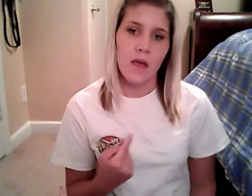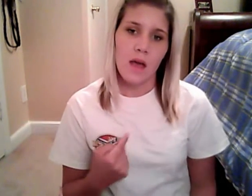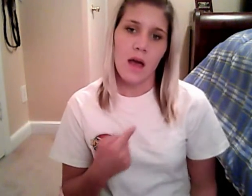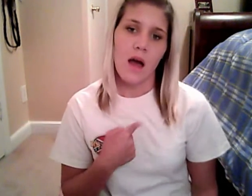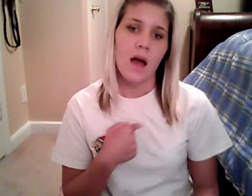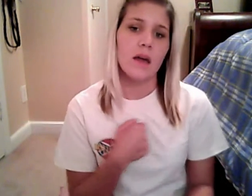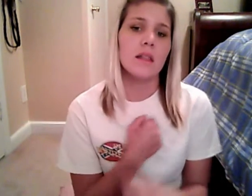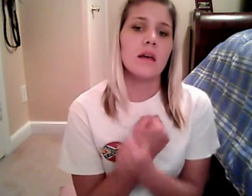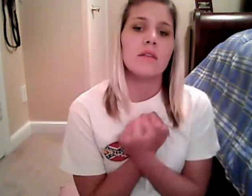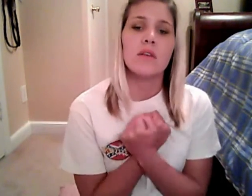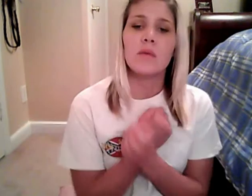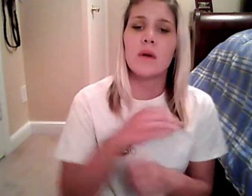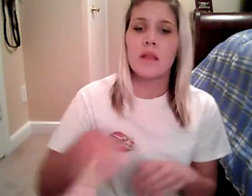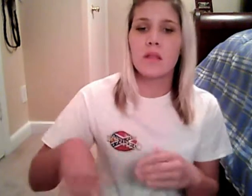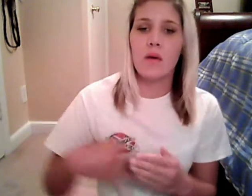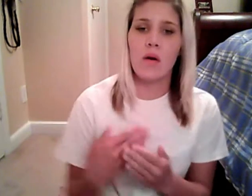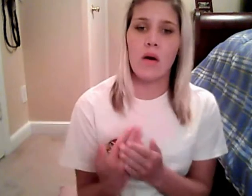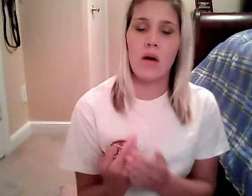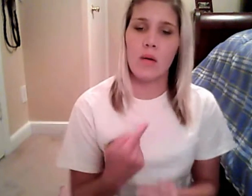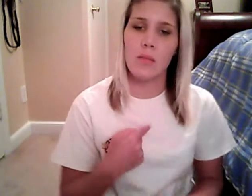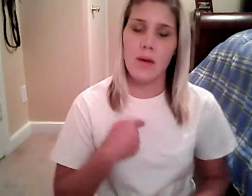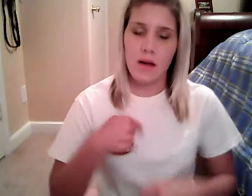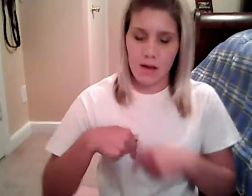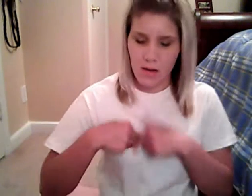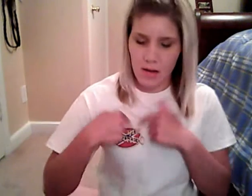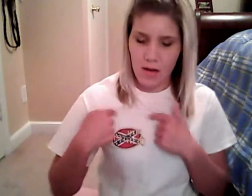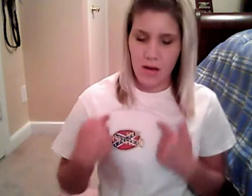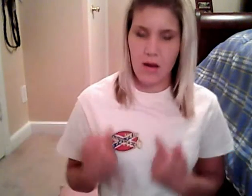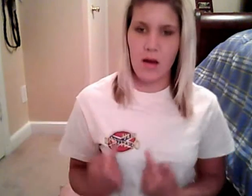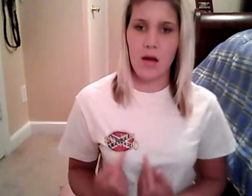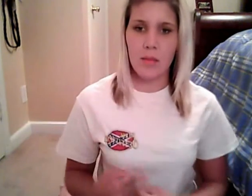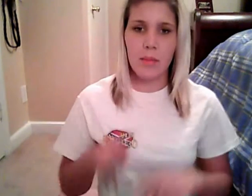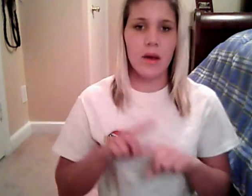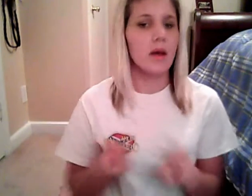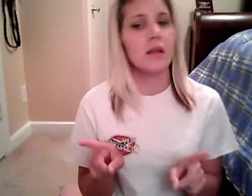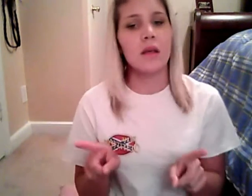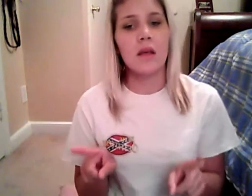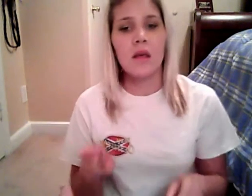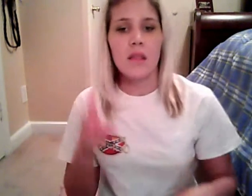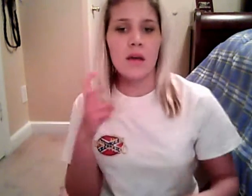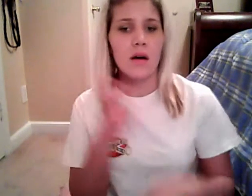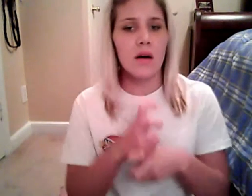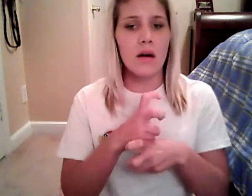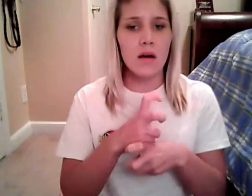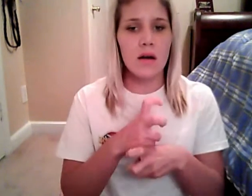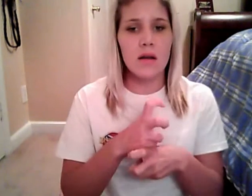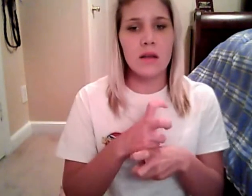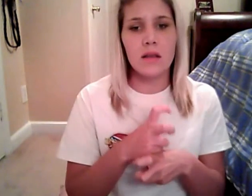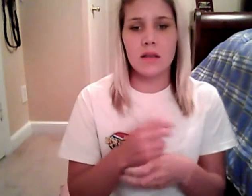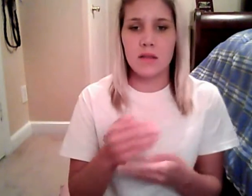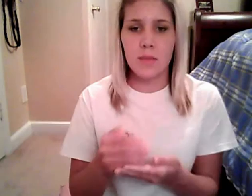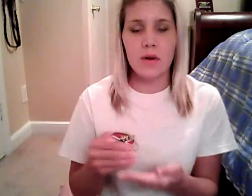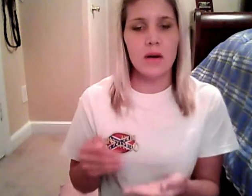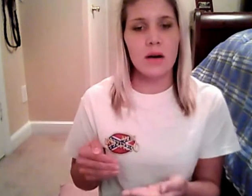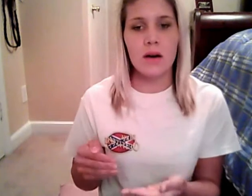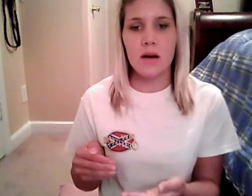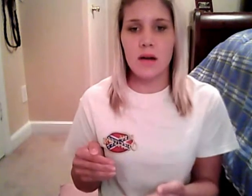I can love you with all my heart, but the hardest part